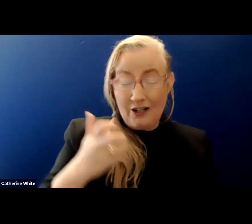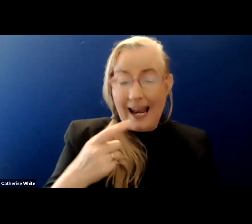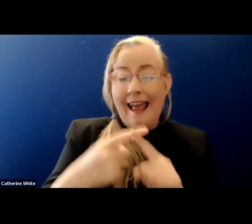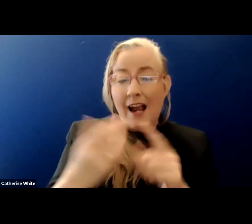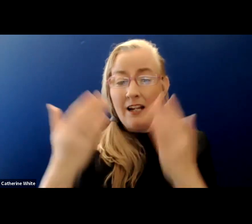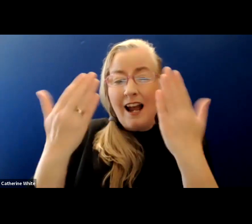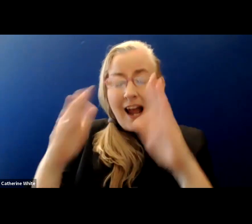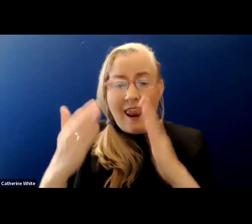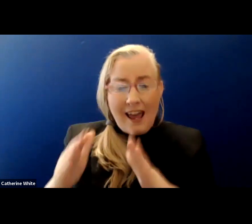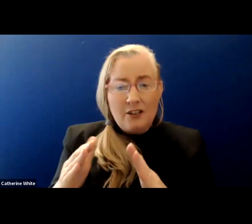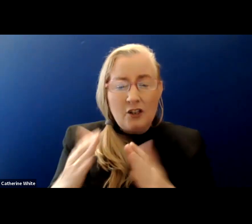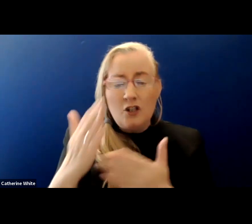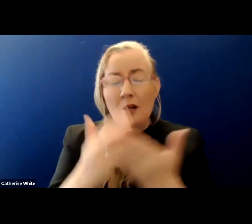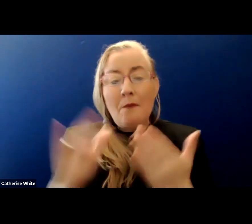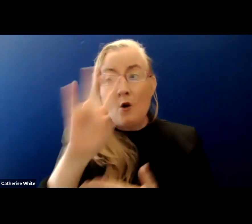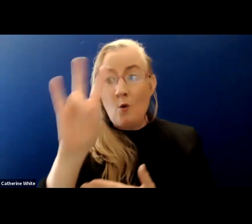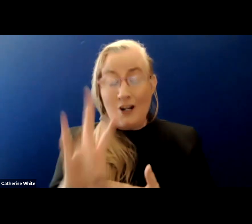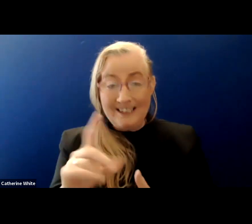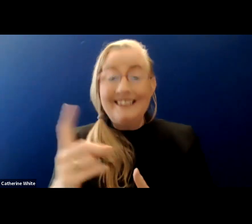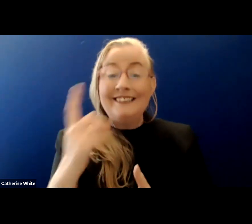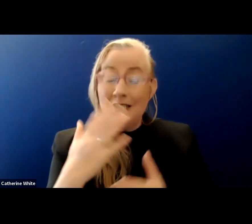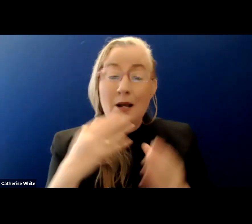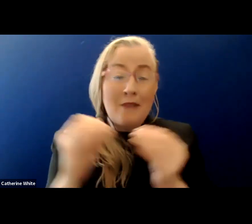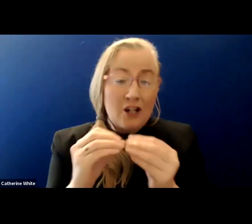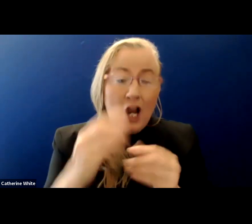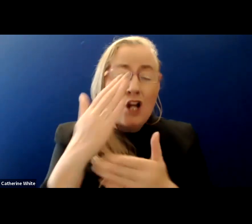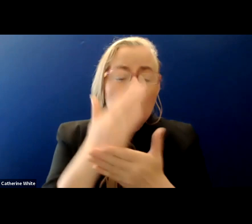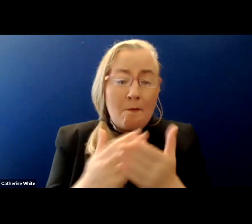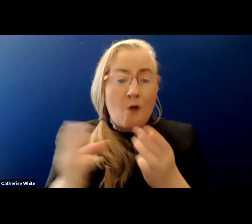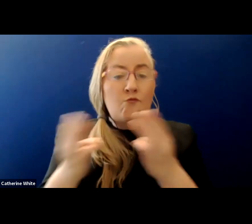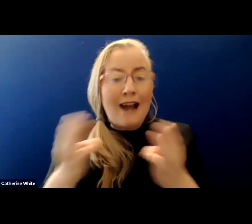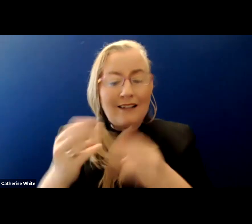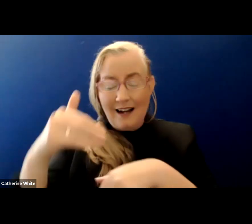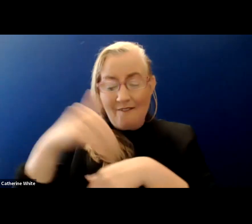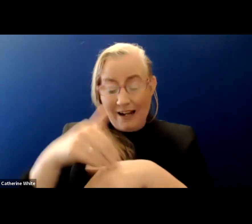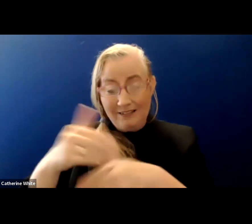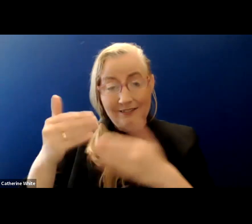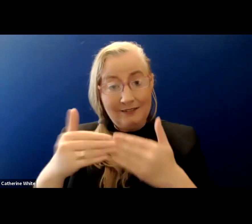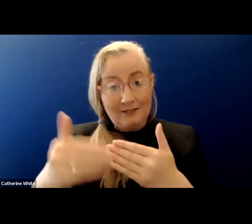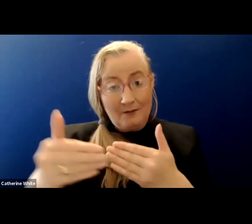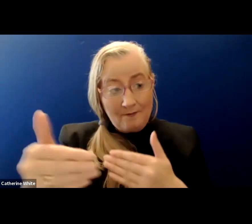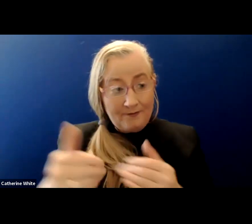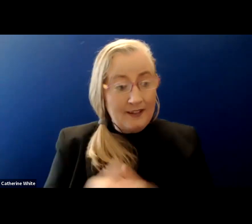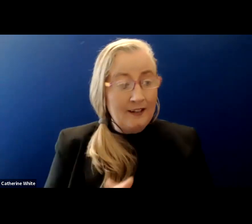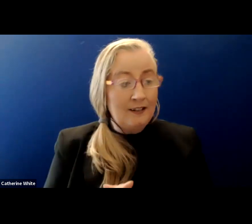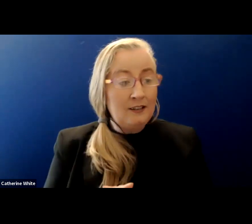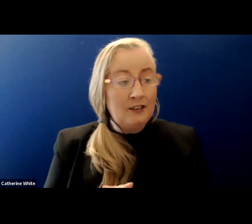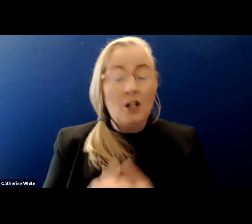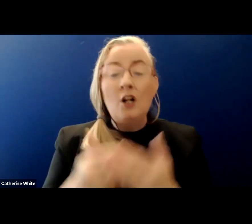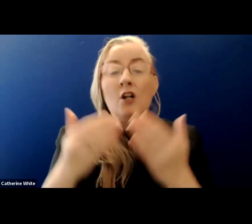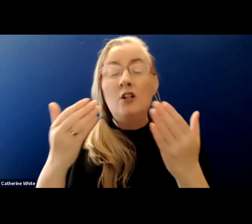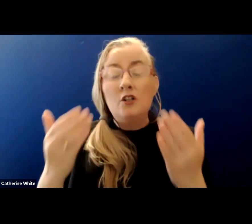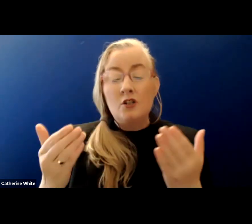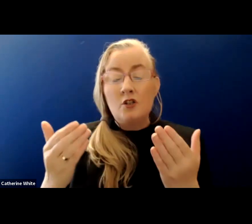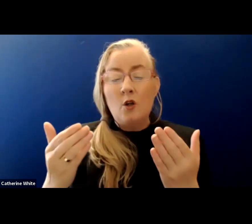open questions that this raises and some of the practical implications. So to